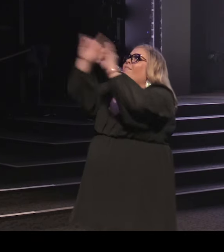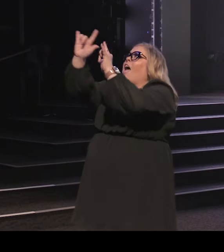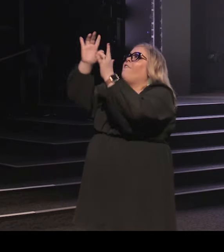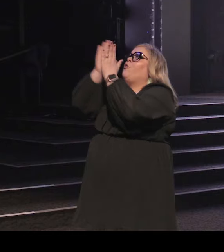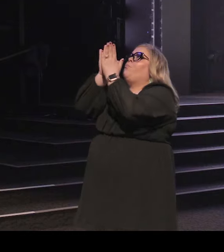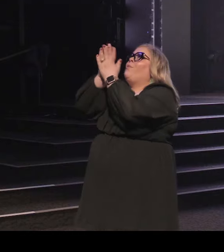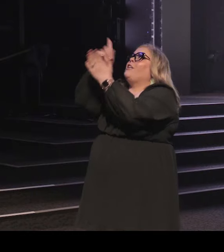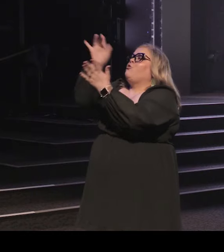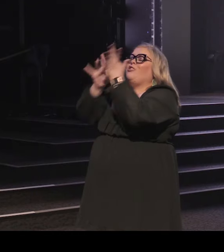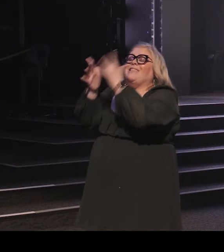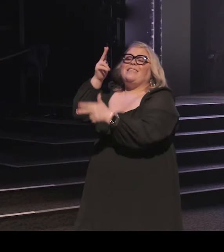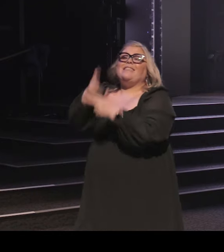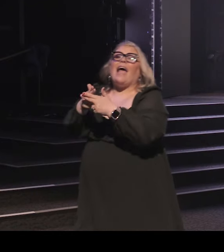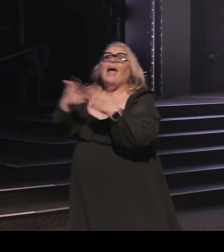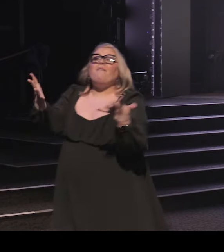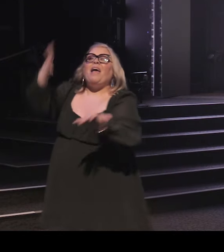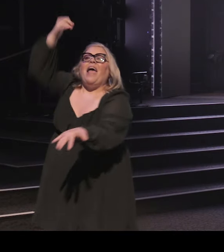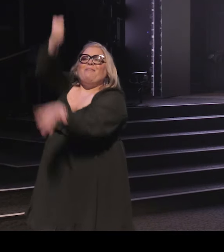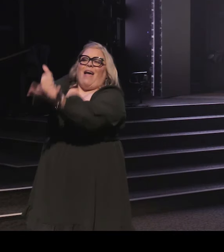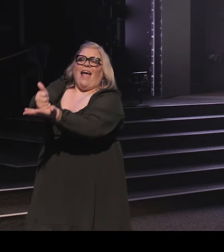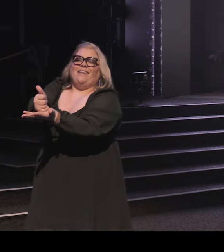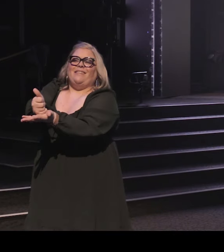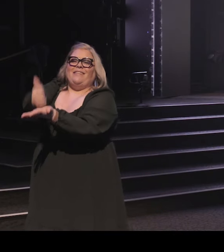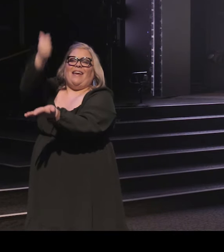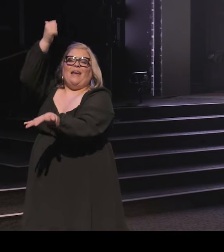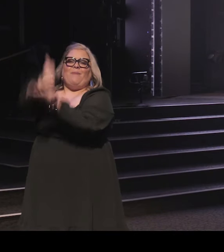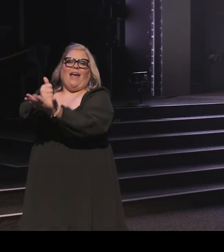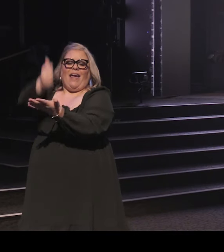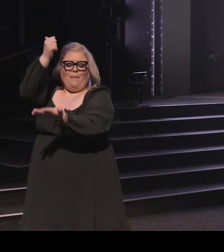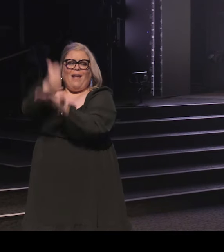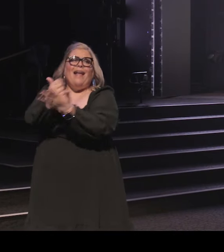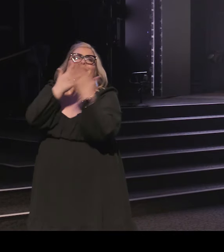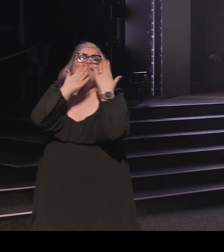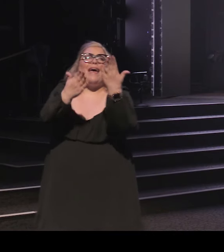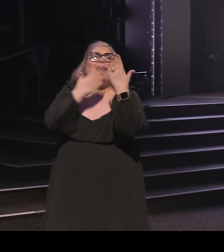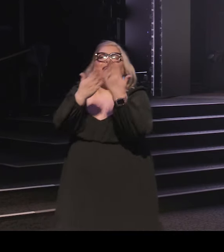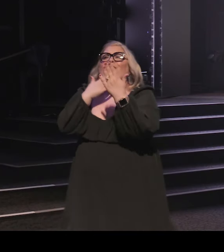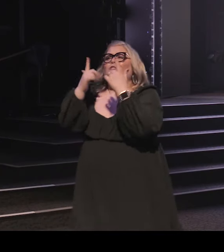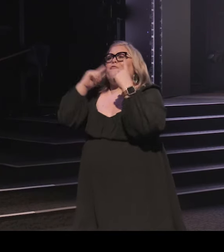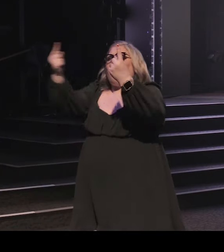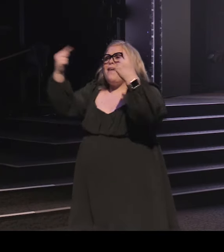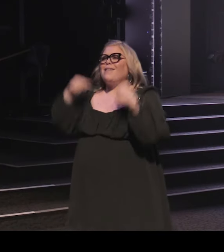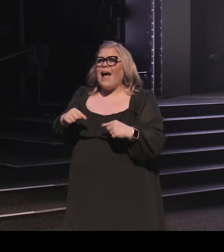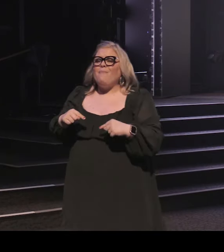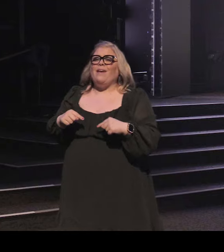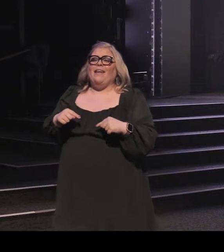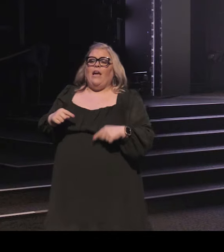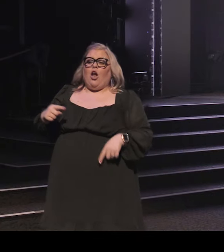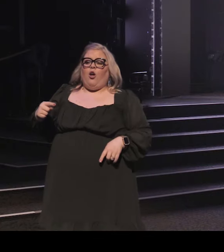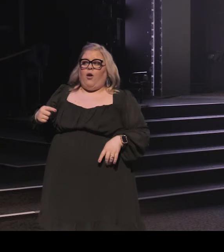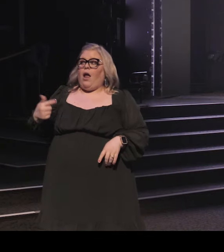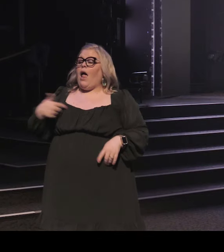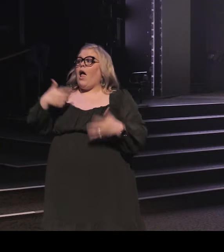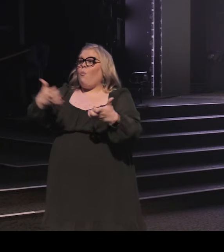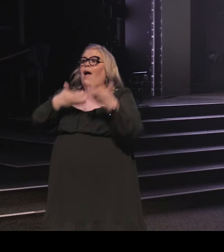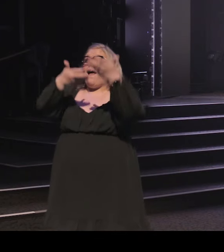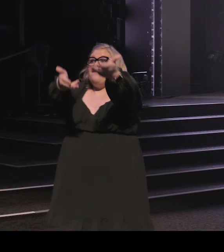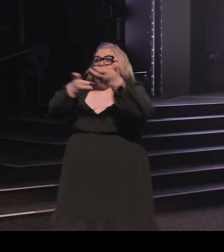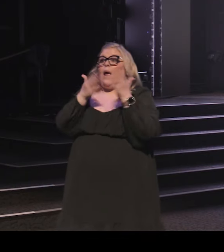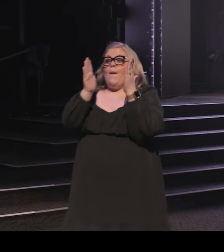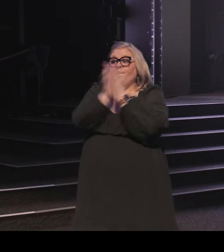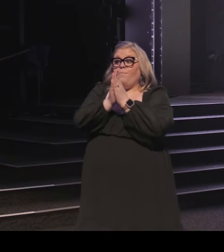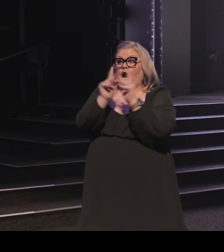you in Jesus' name. Amen. Well, I just want to say thank you for coming to our service. We have I want to invite our prayer team to